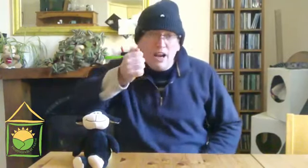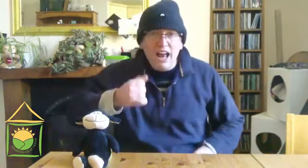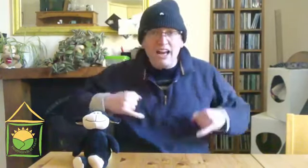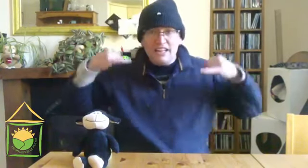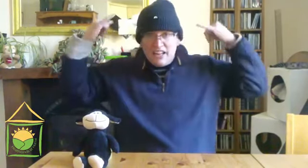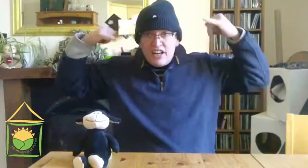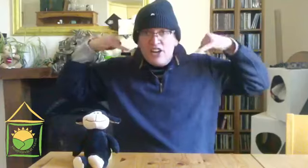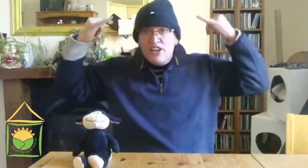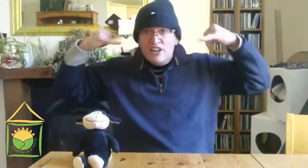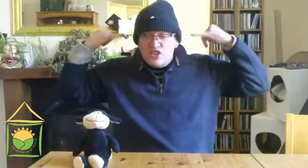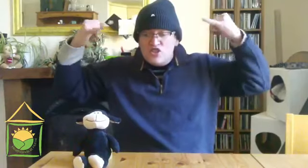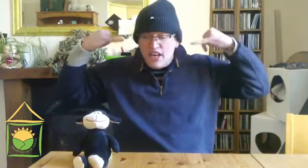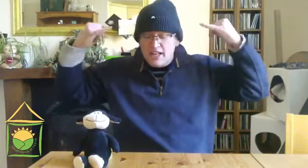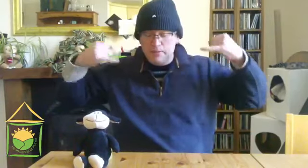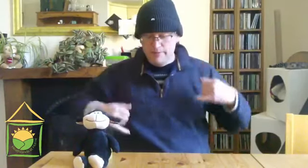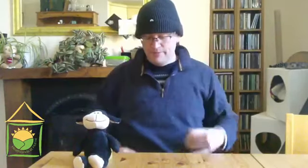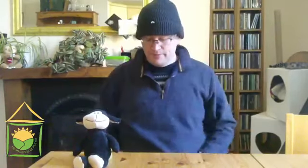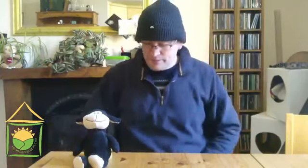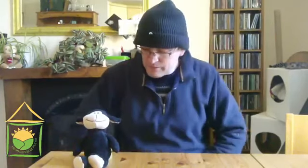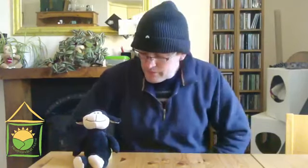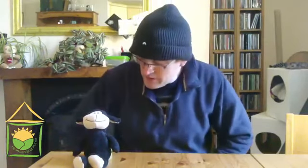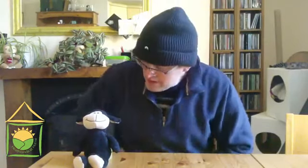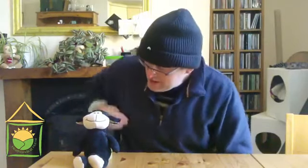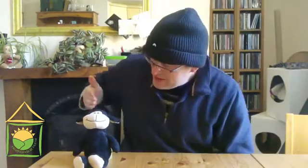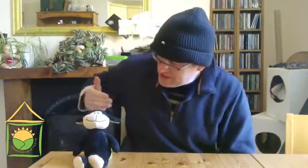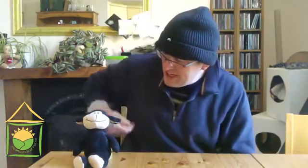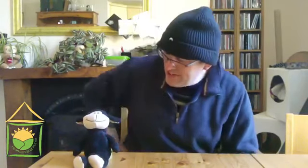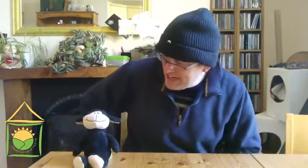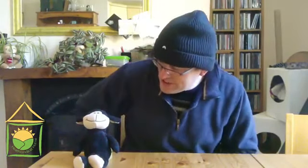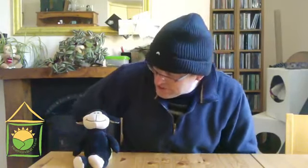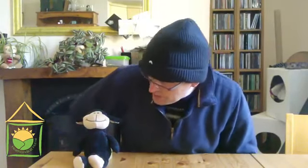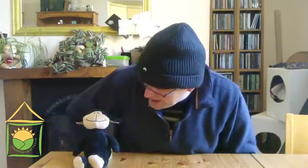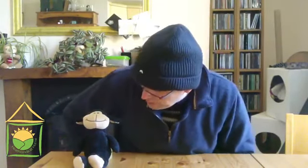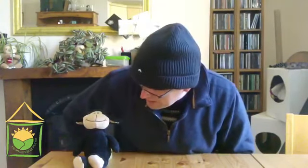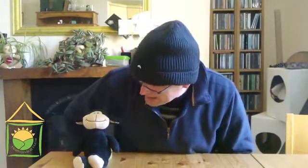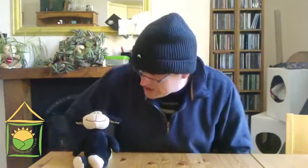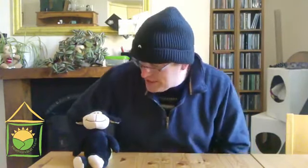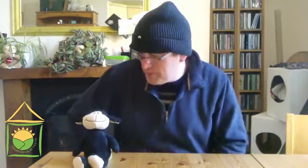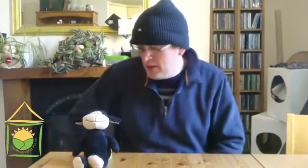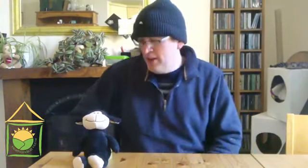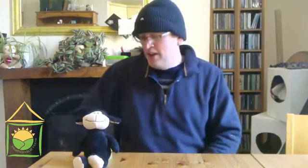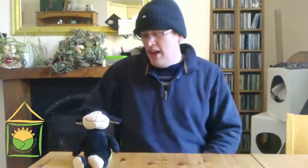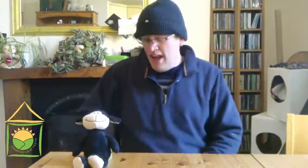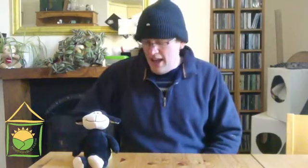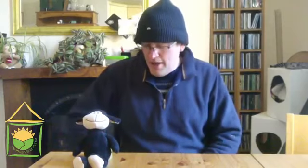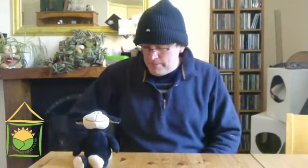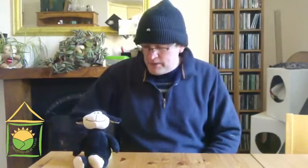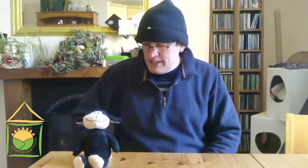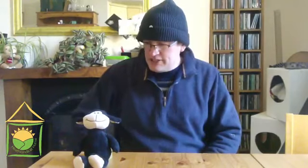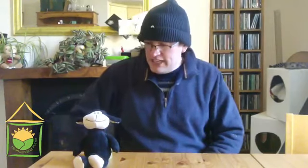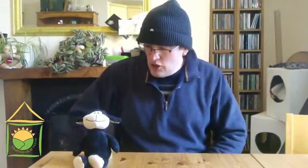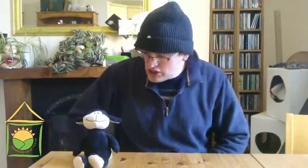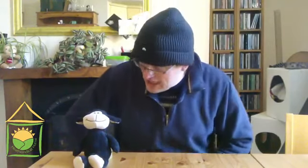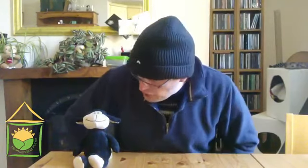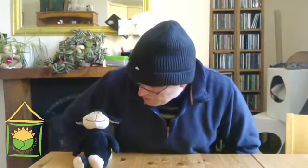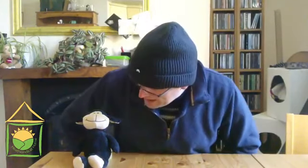Black sheep. So here he is, my little black sheep. He looks a little bit